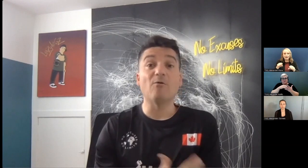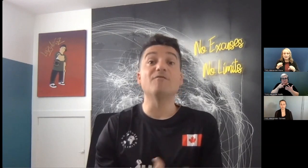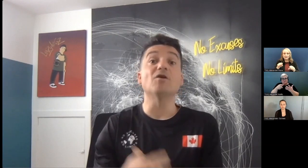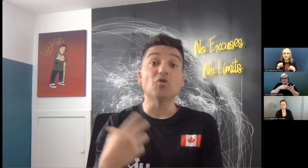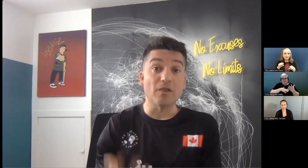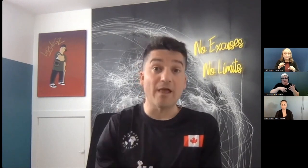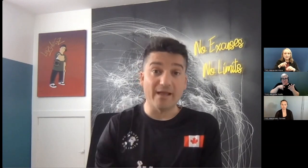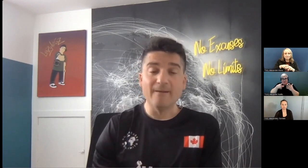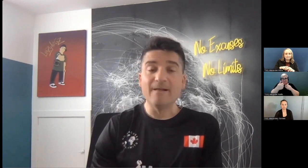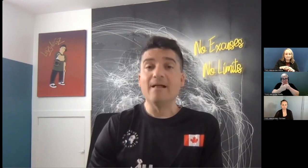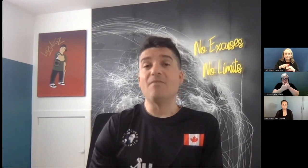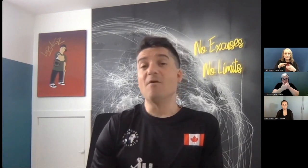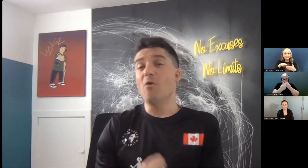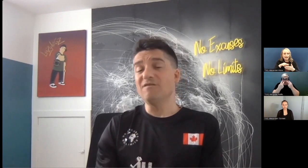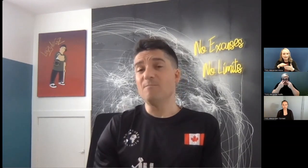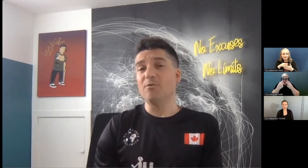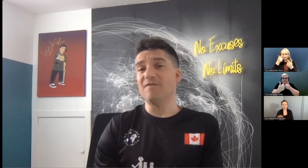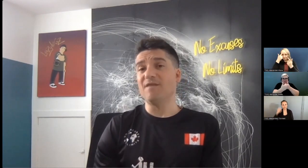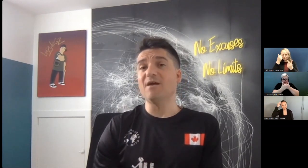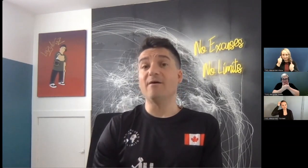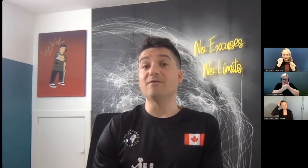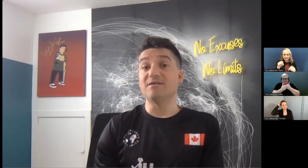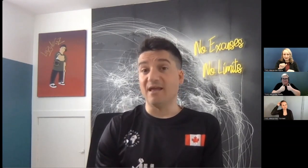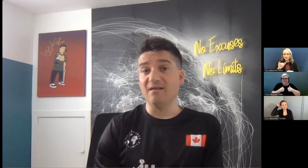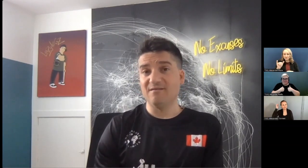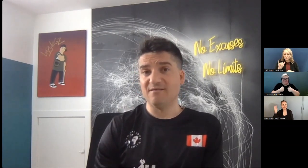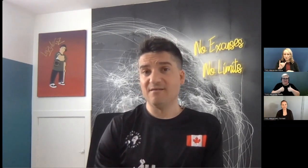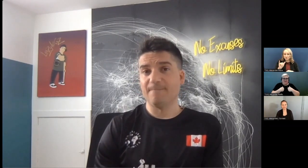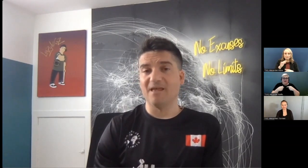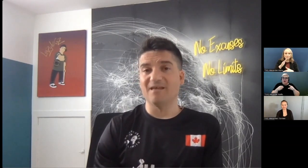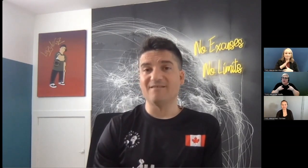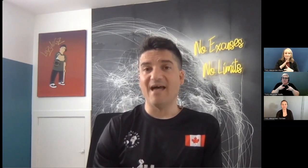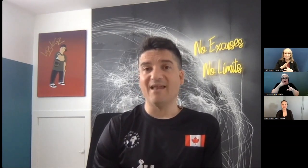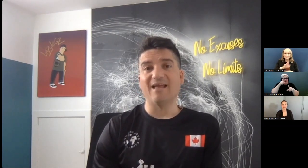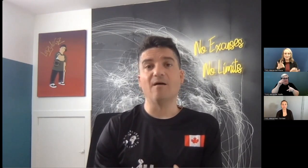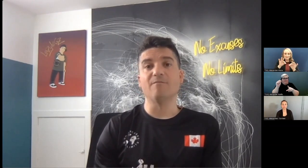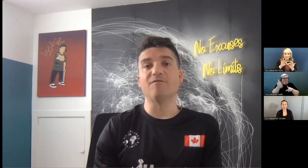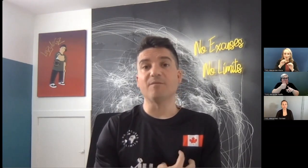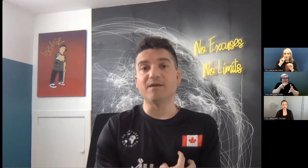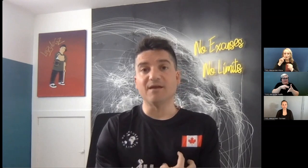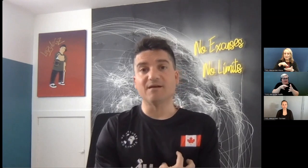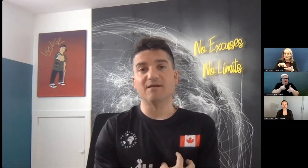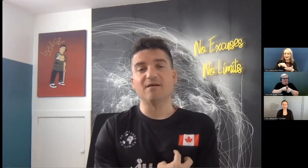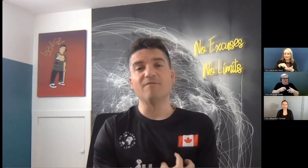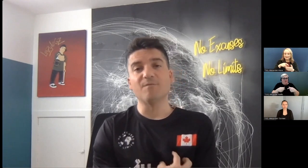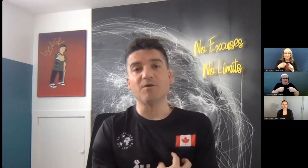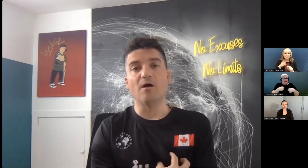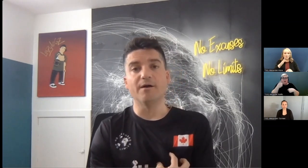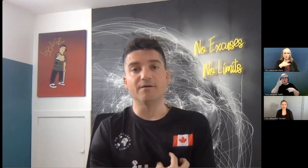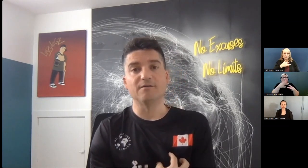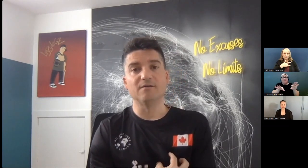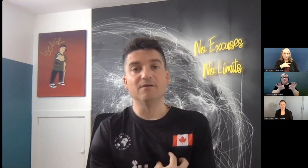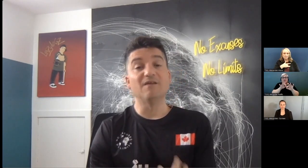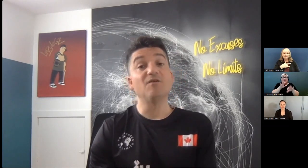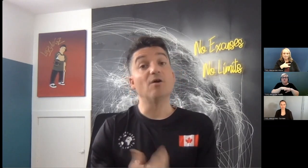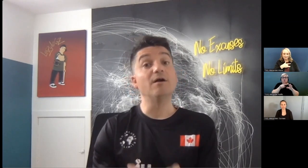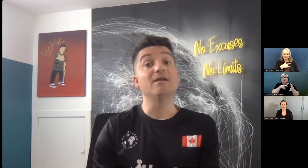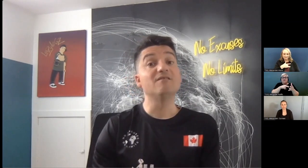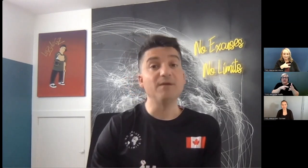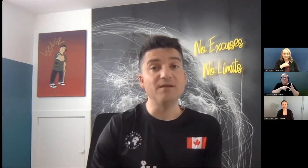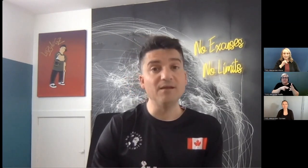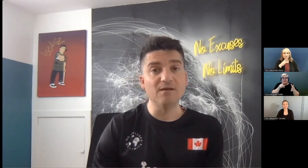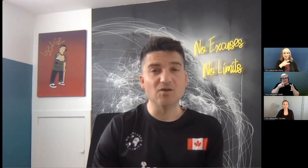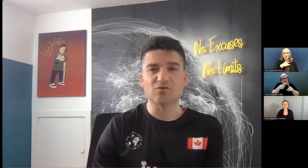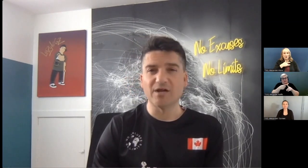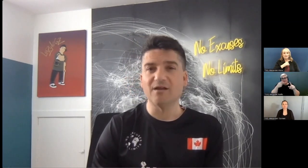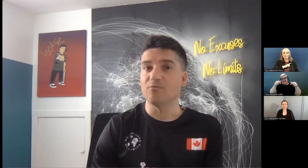dance however you like. The most important thing about dance is that it comes from here, comes from your heart. If your heart